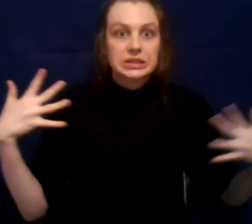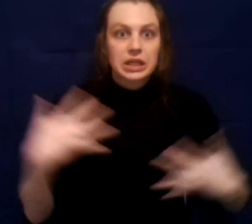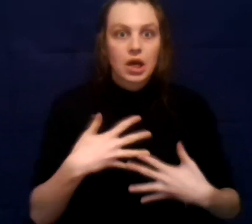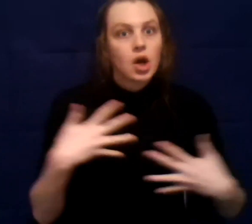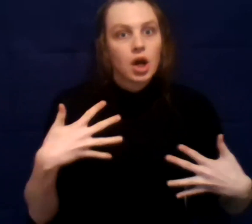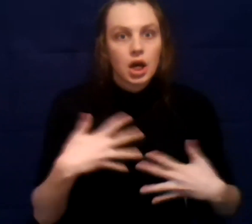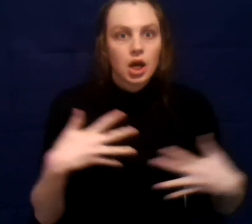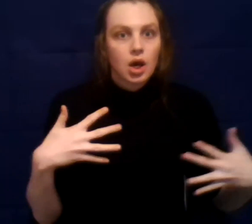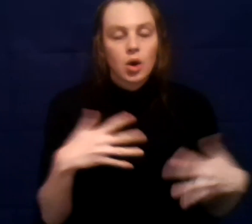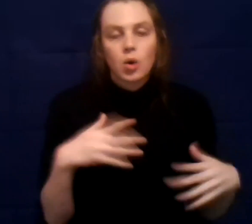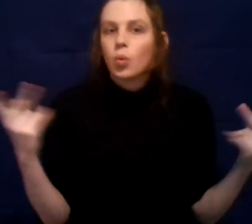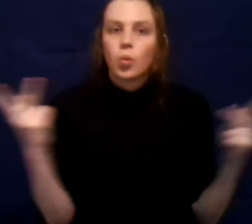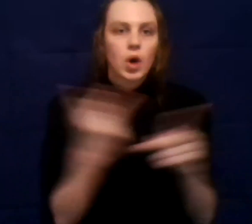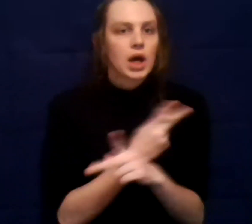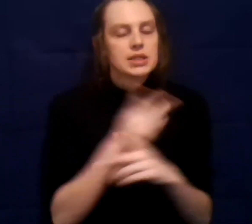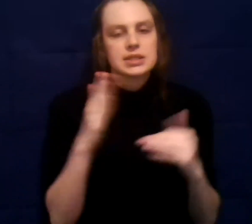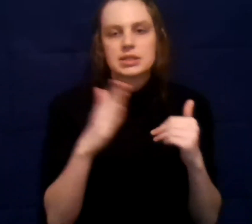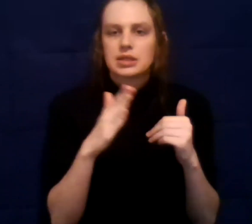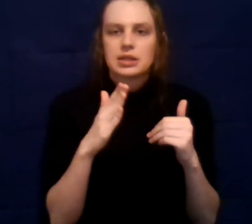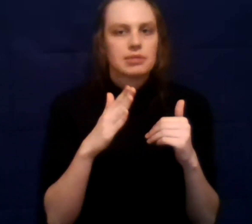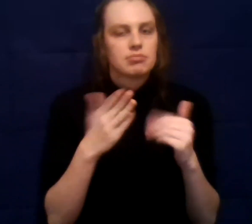life.